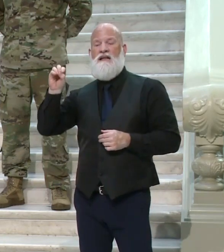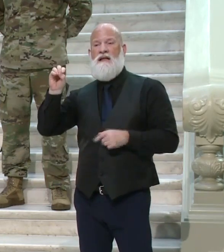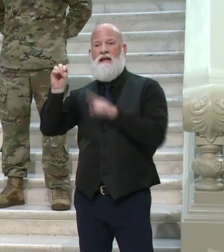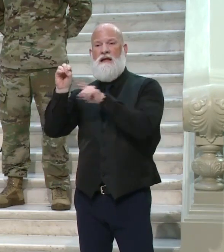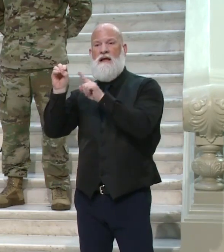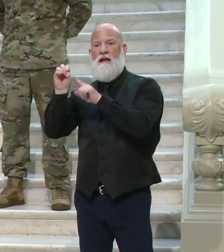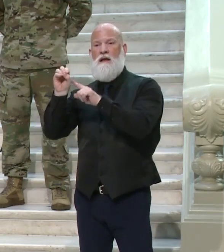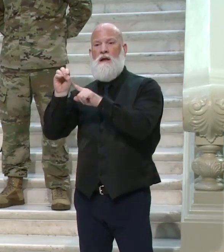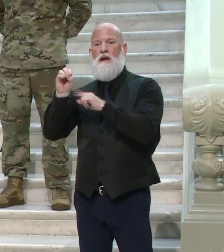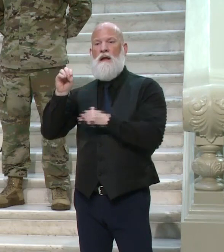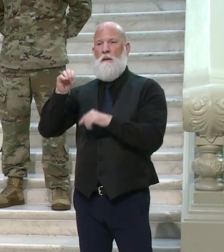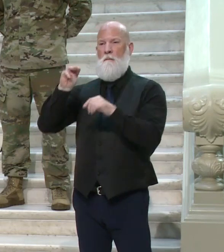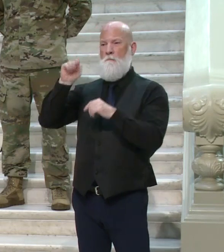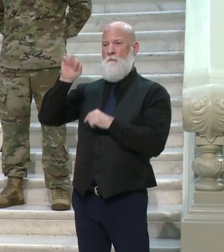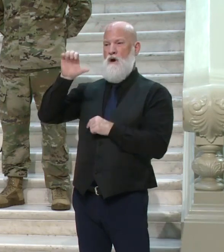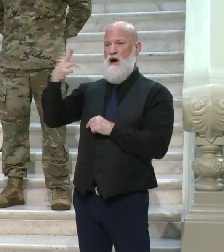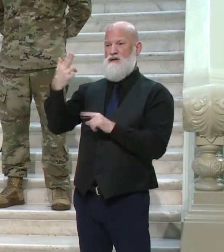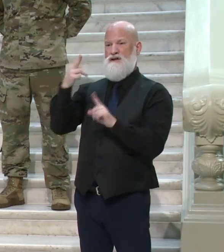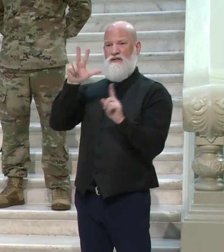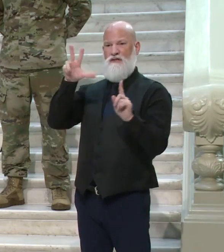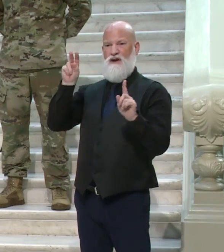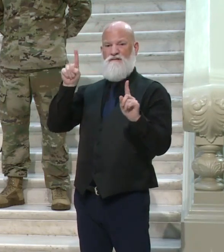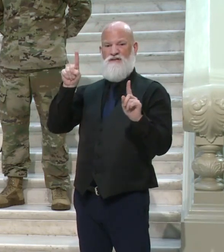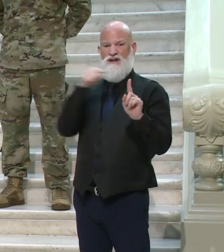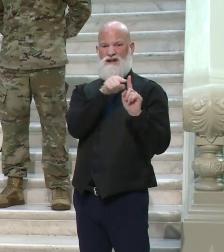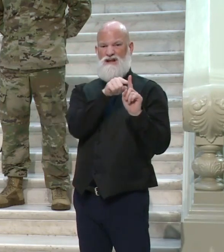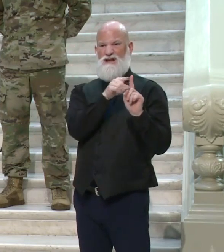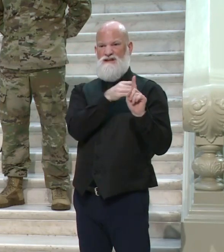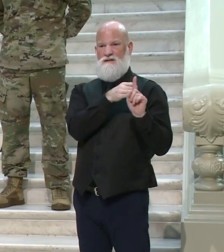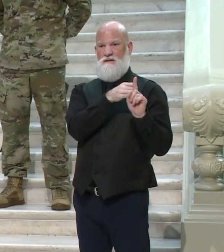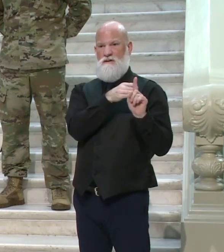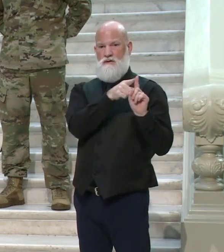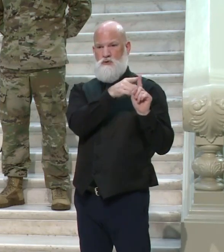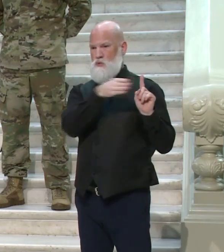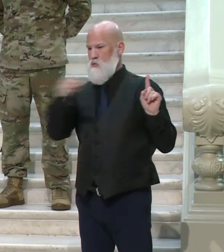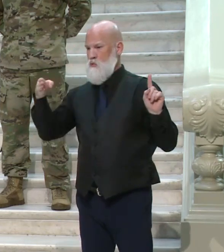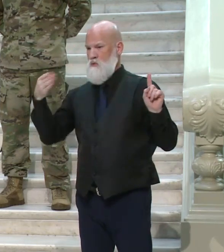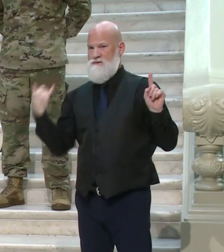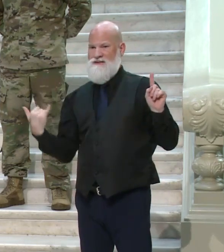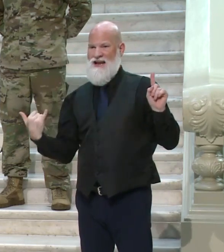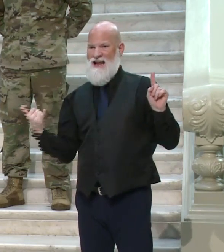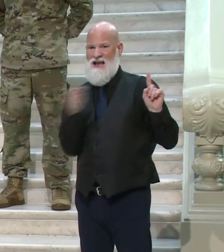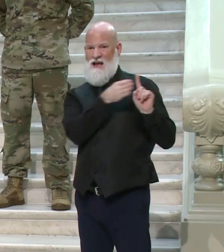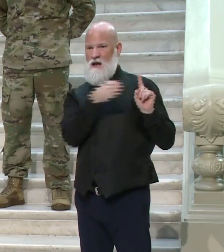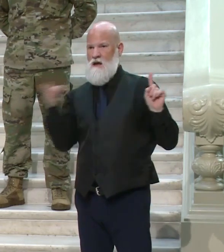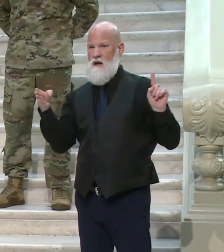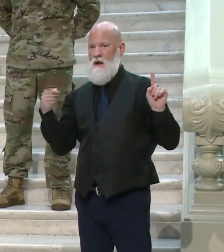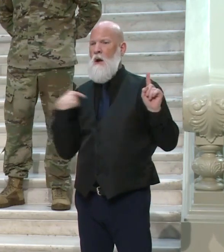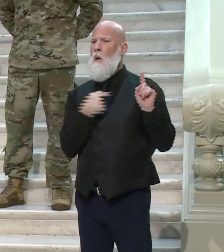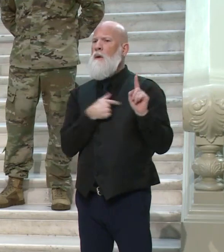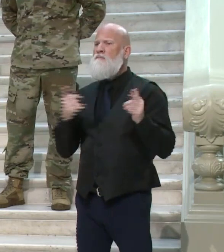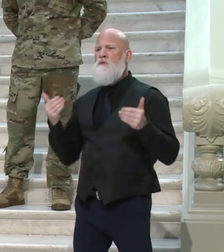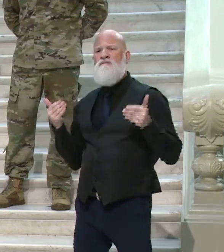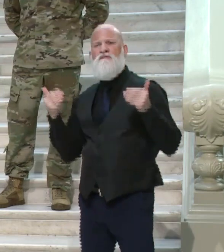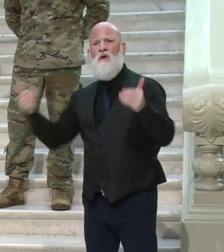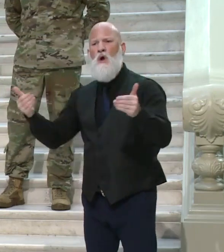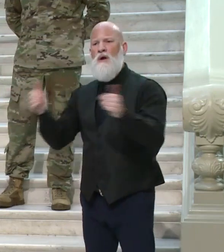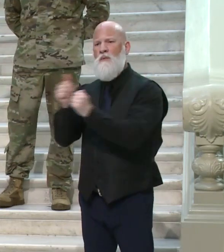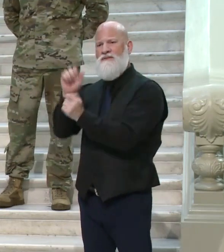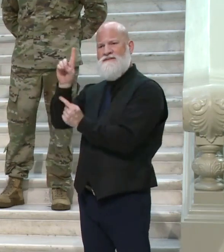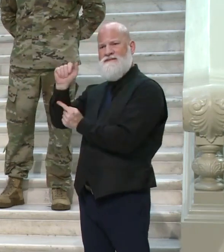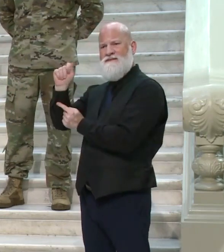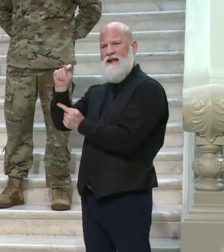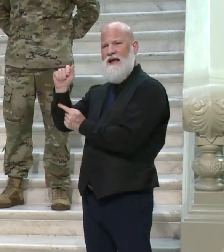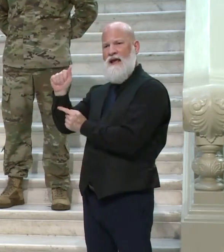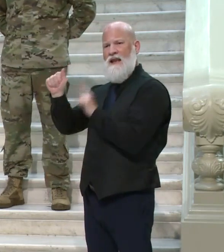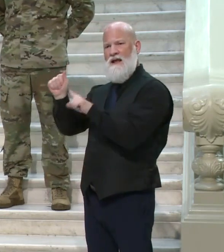31st. So, you know, we're moving forward with data and information and decisions